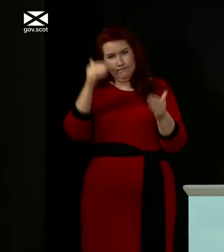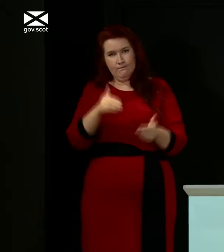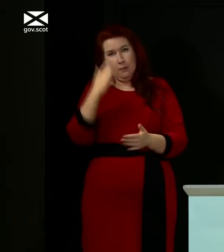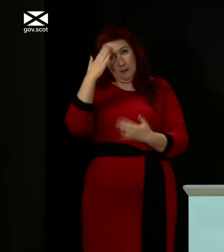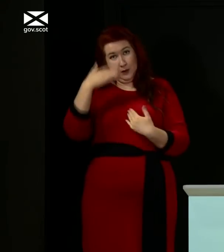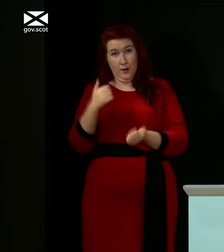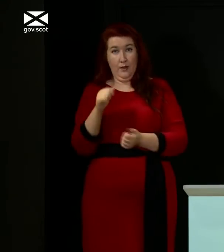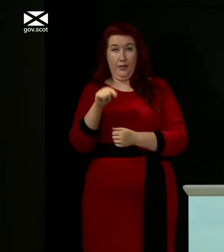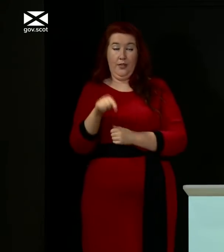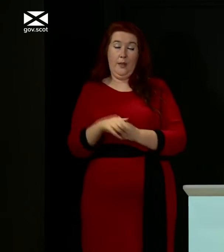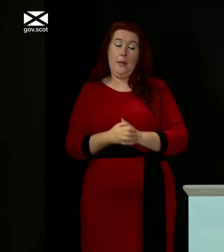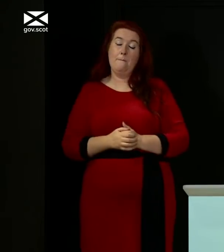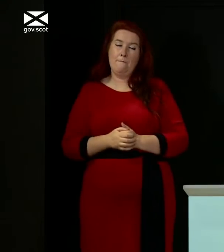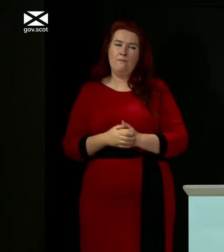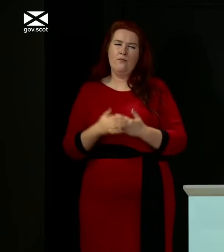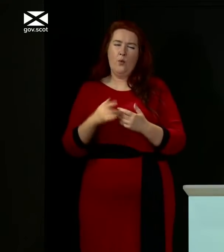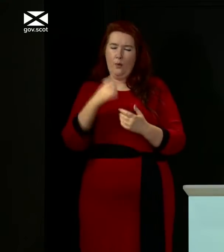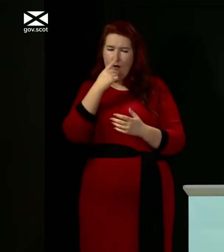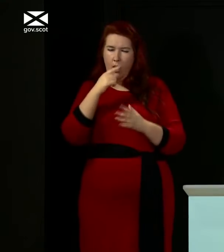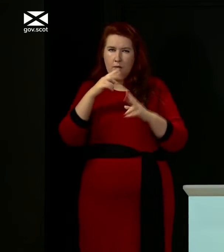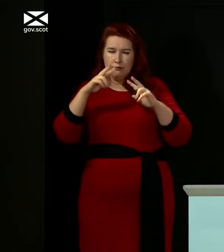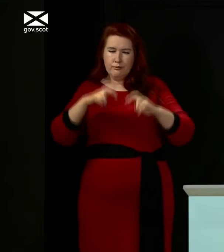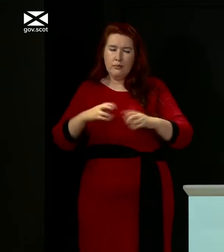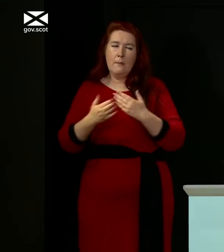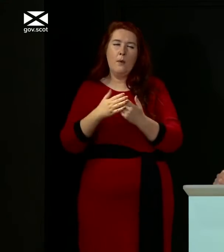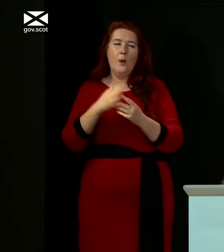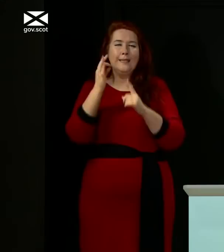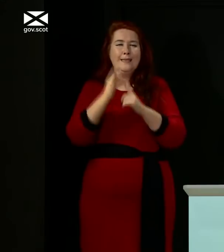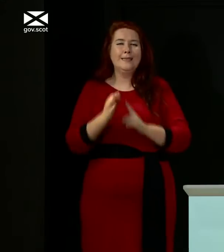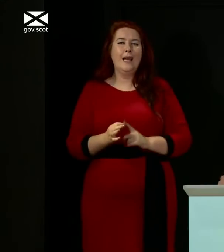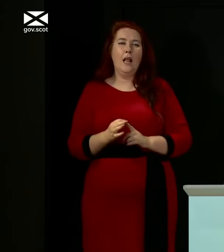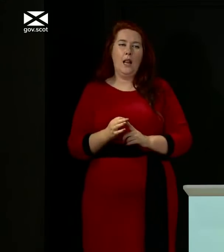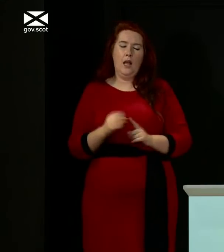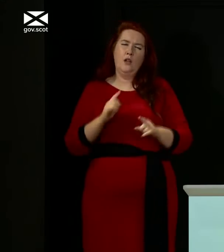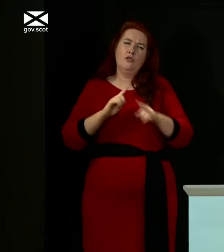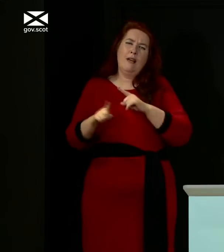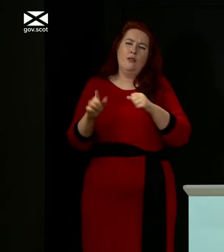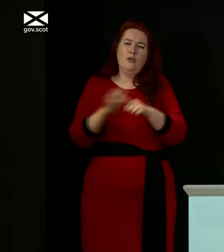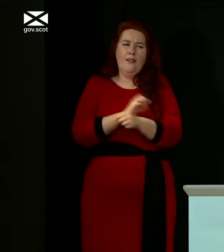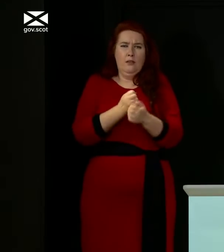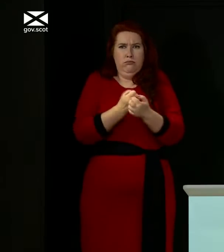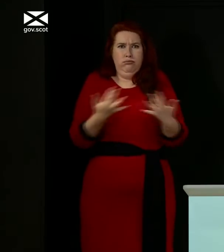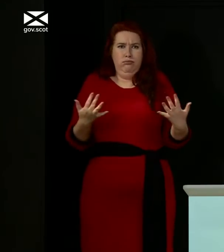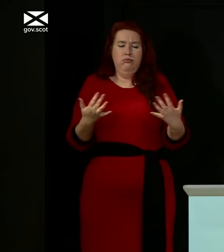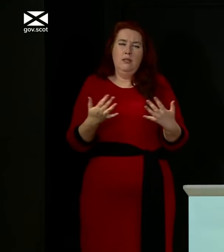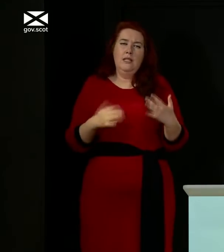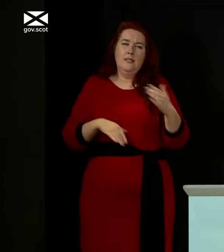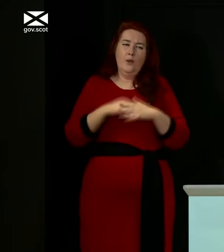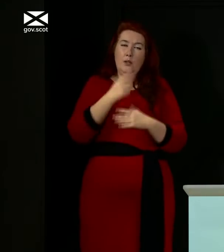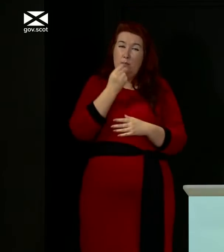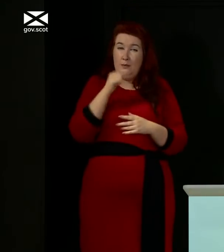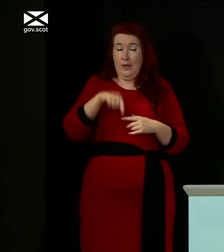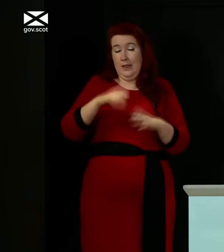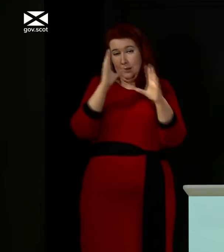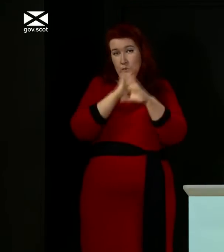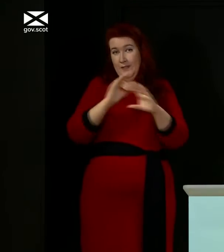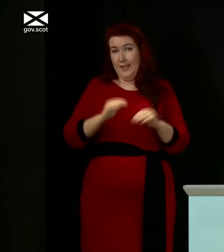go into some of that in a bit more detail. I try to cover as much ground as fully as I possibly can at these